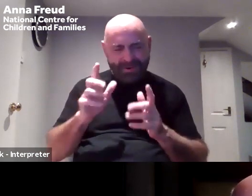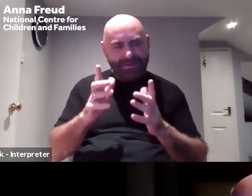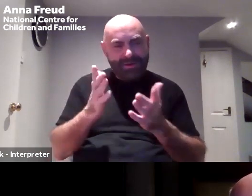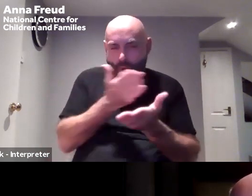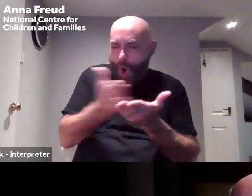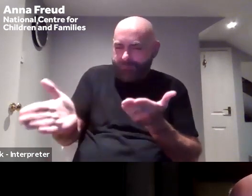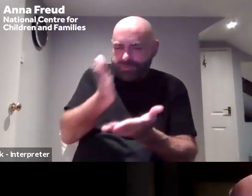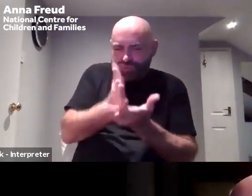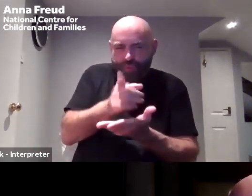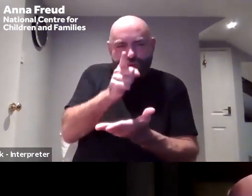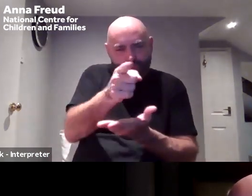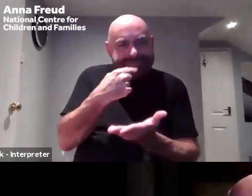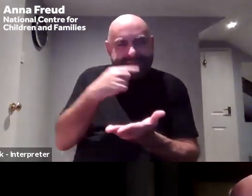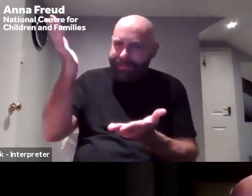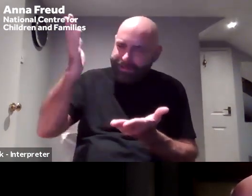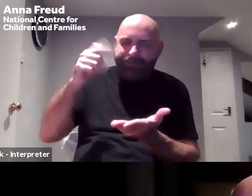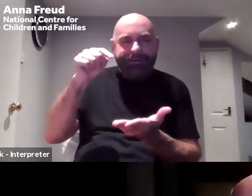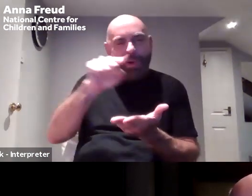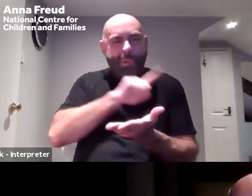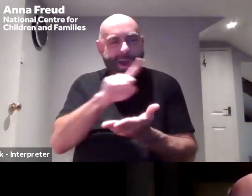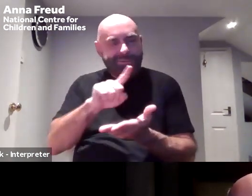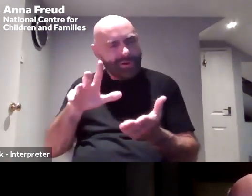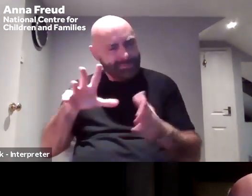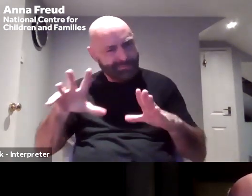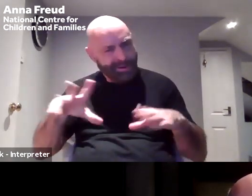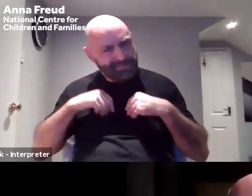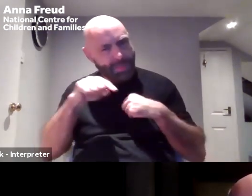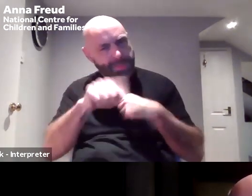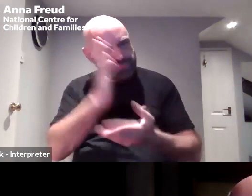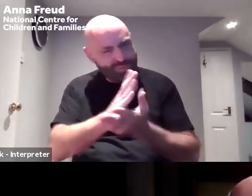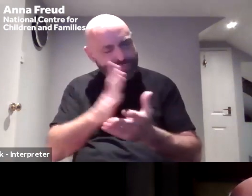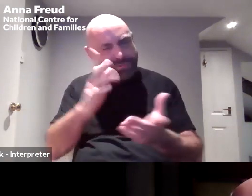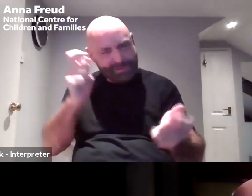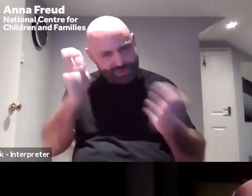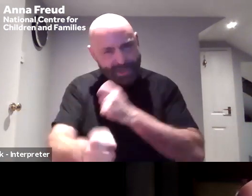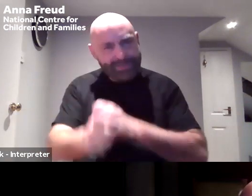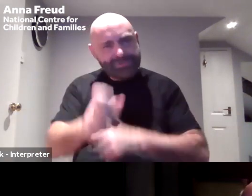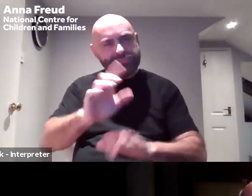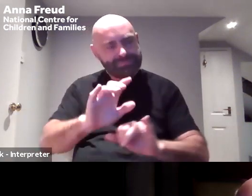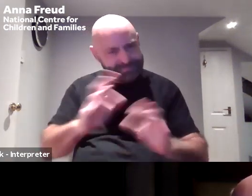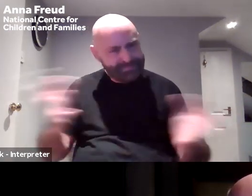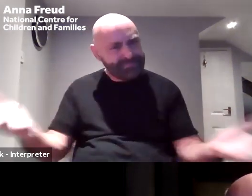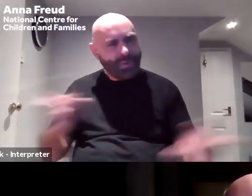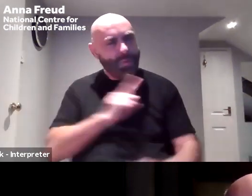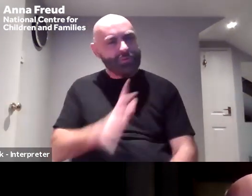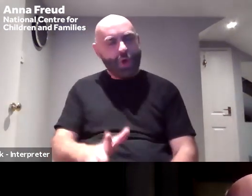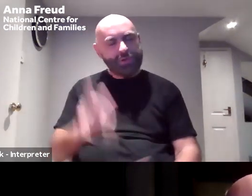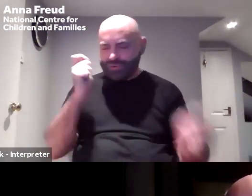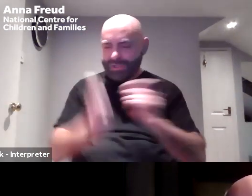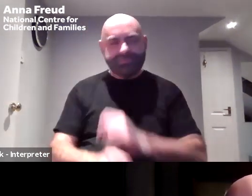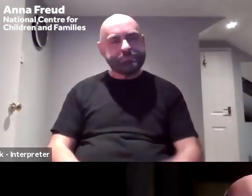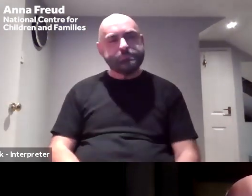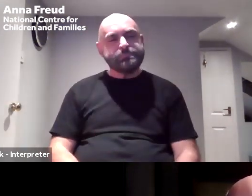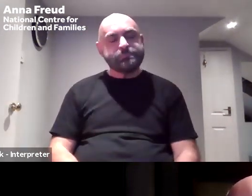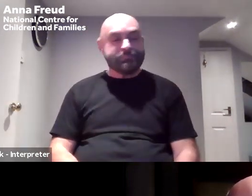obvious truth of what you say, with the seriousness that it deserves, and it